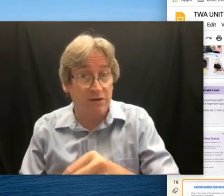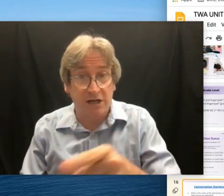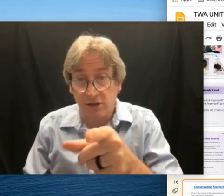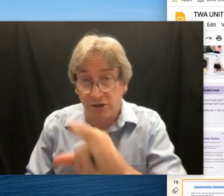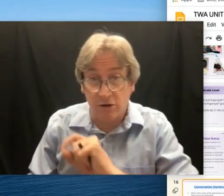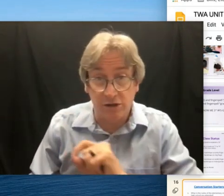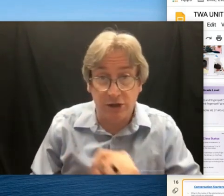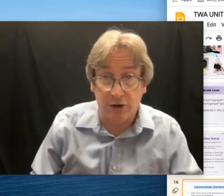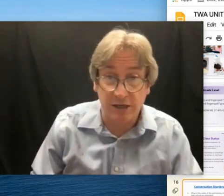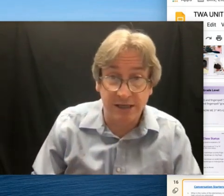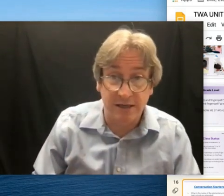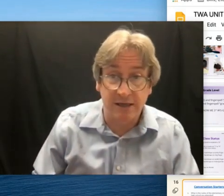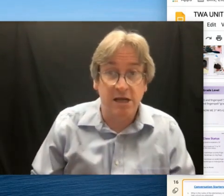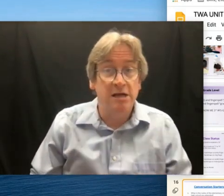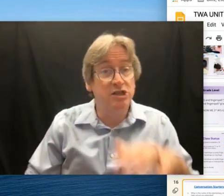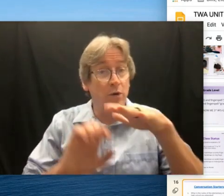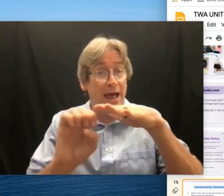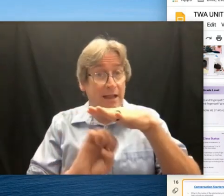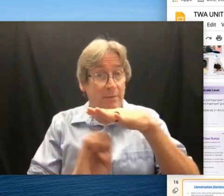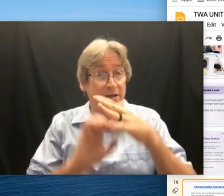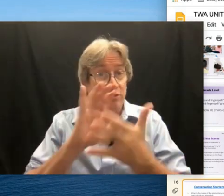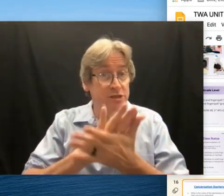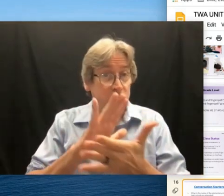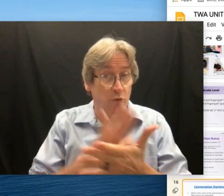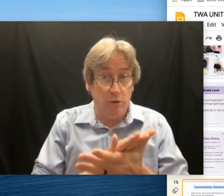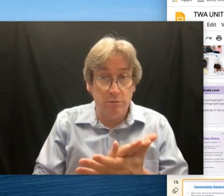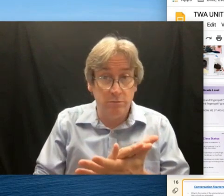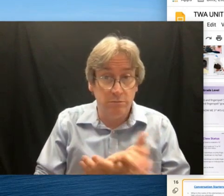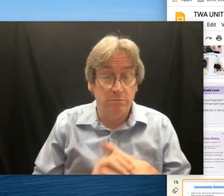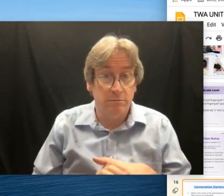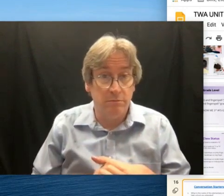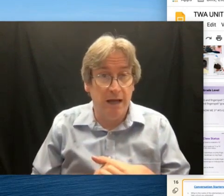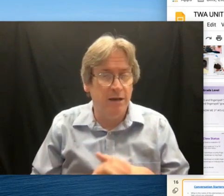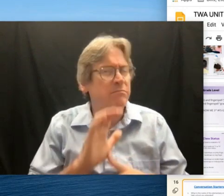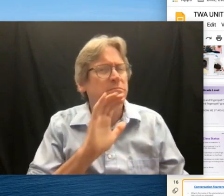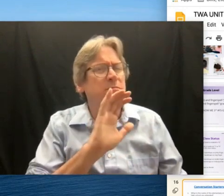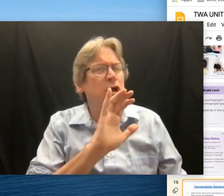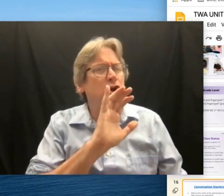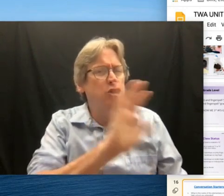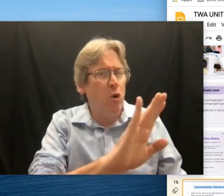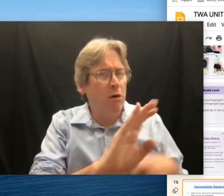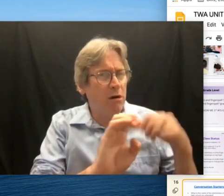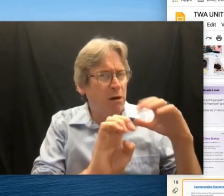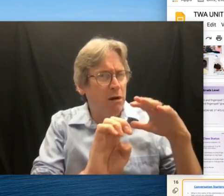for the conversational starters, you're going to see these. So elementary school and